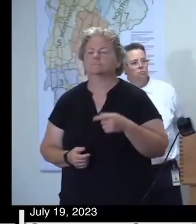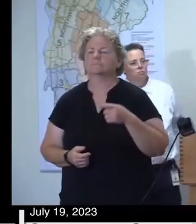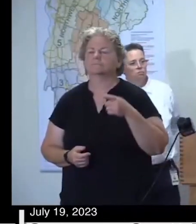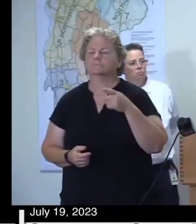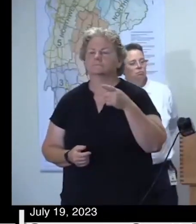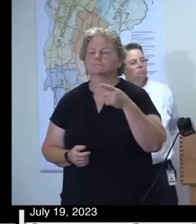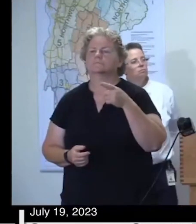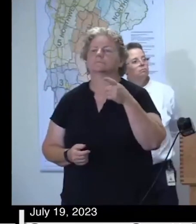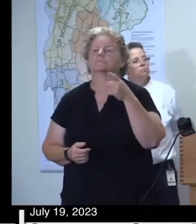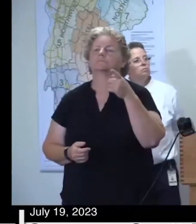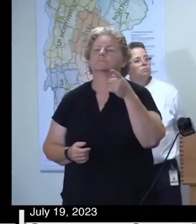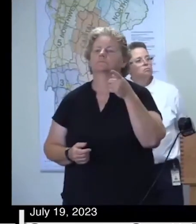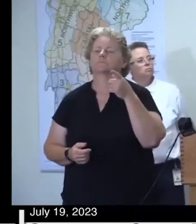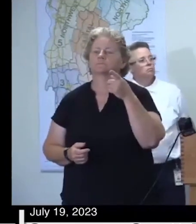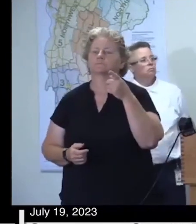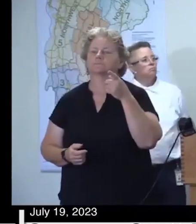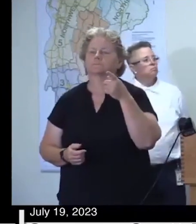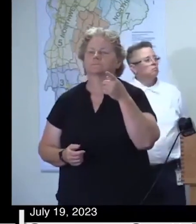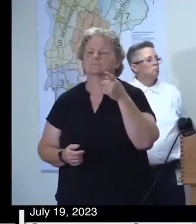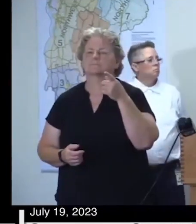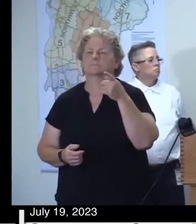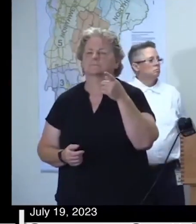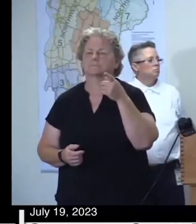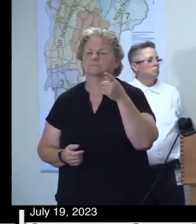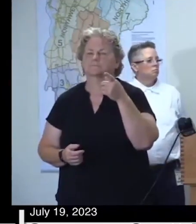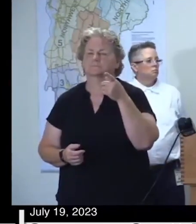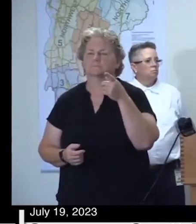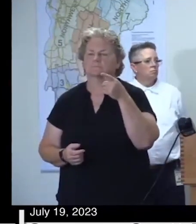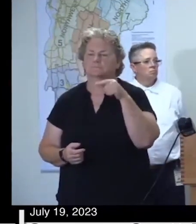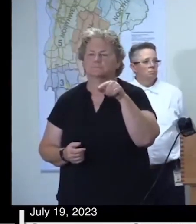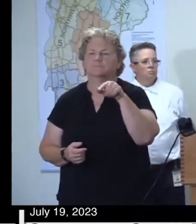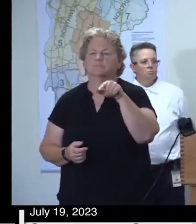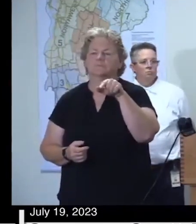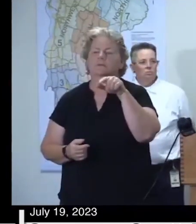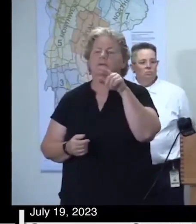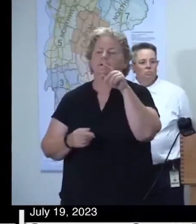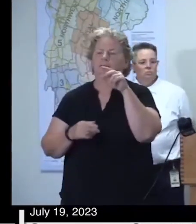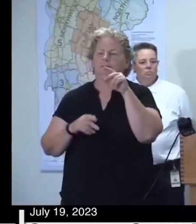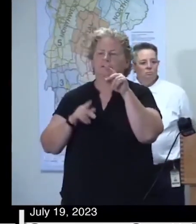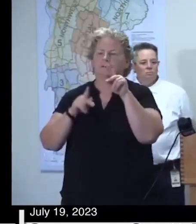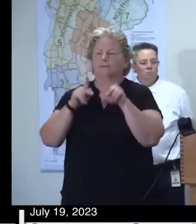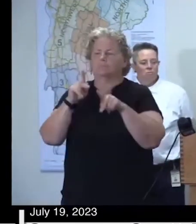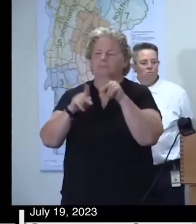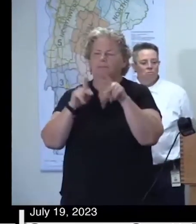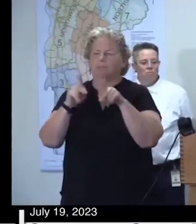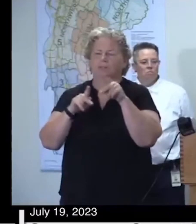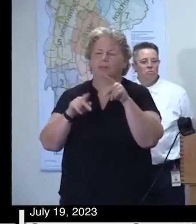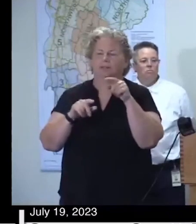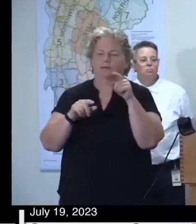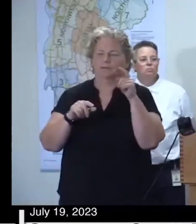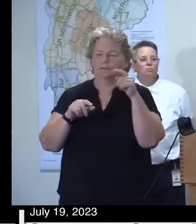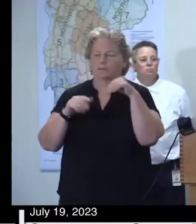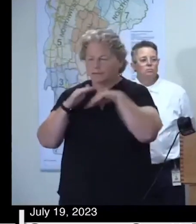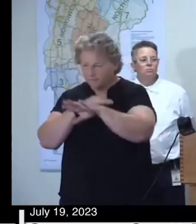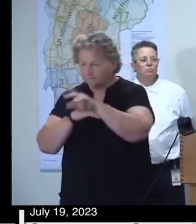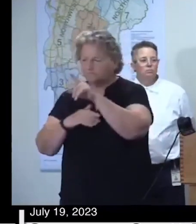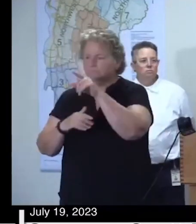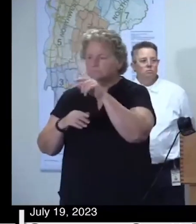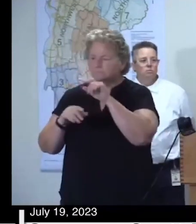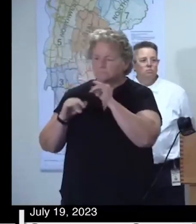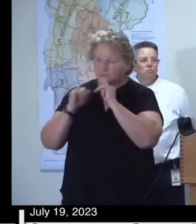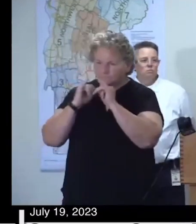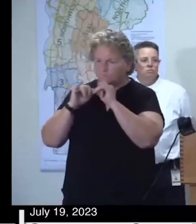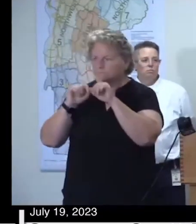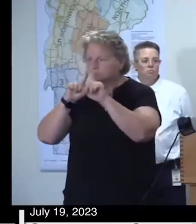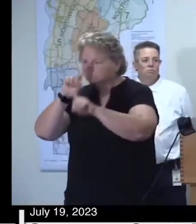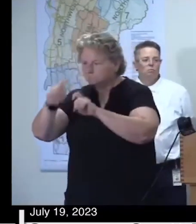check in the mail, they obviously have to put their banking information in. And so I think there was some misinterpretation that was a scam. But that, quite